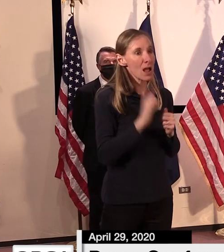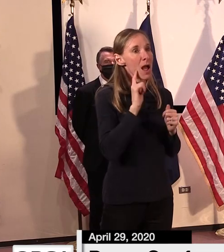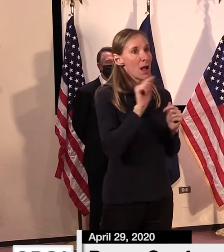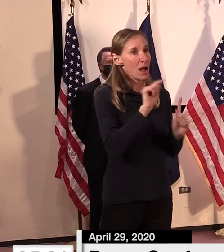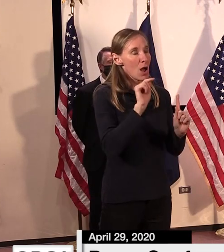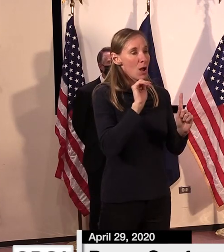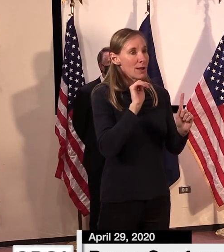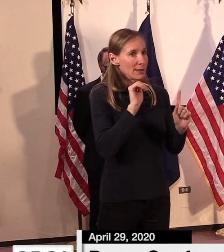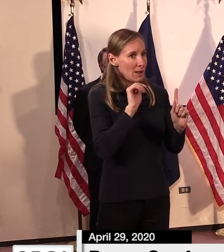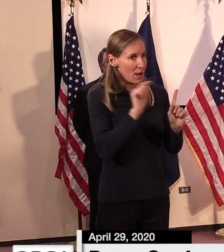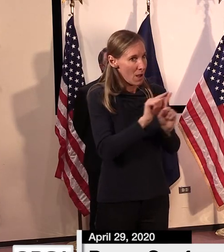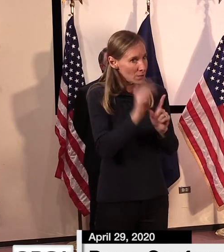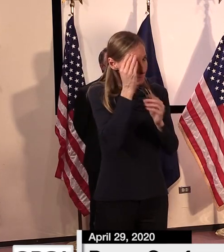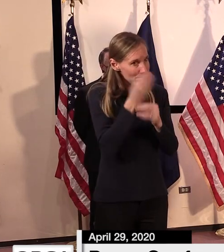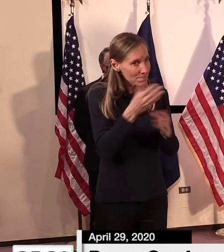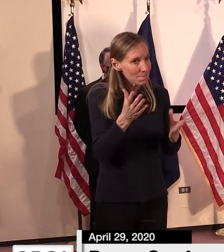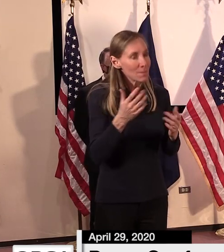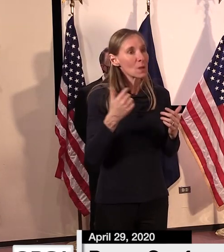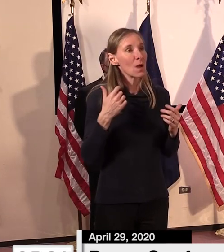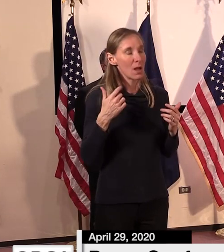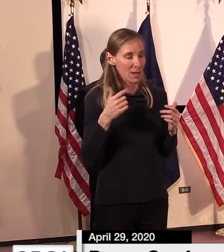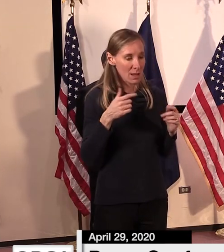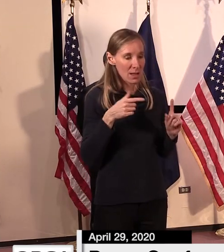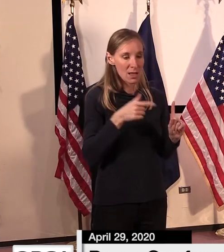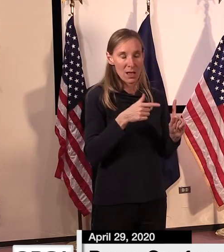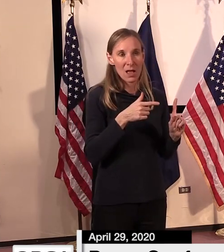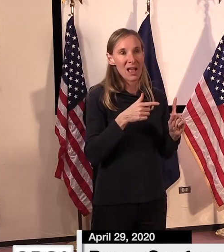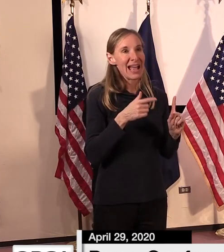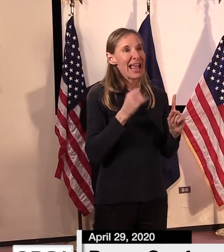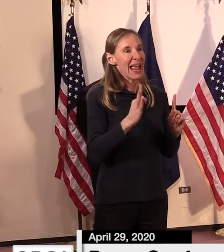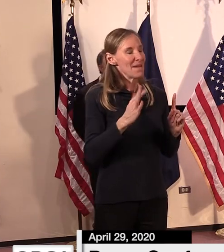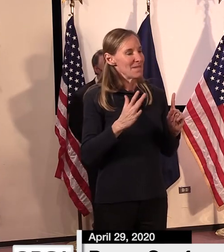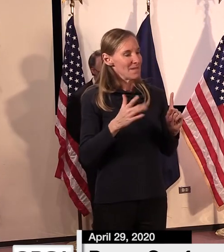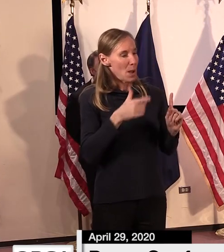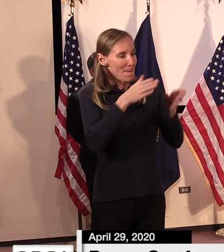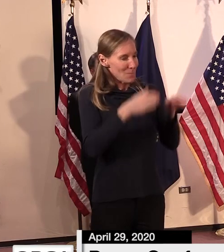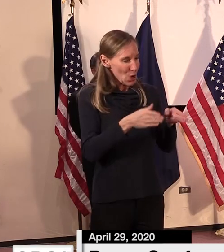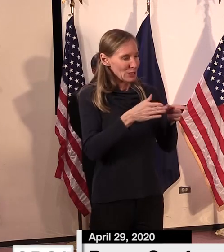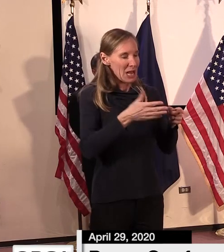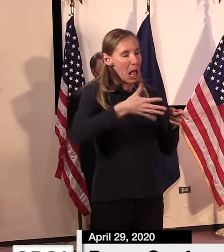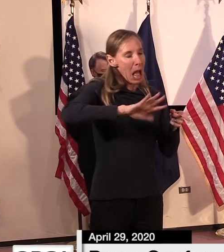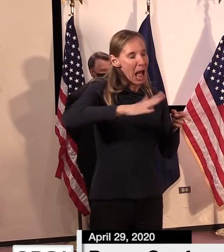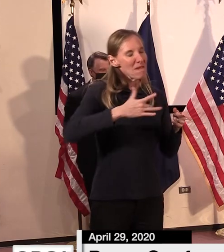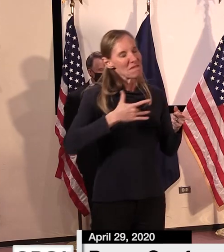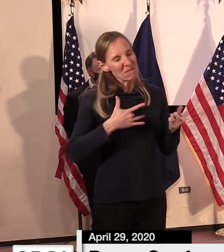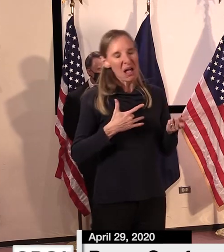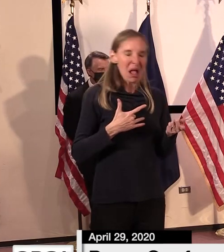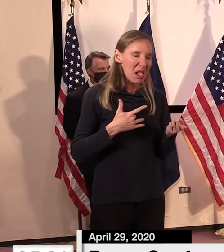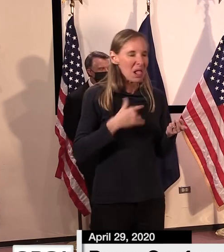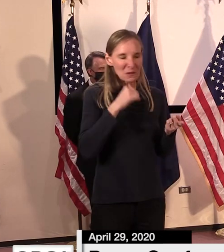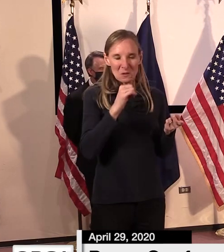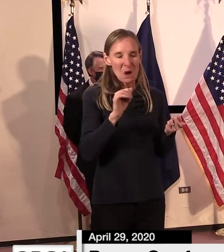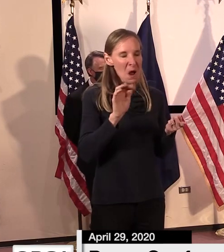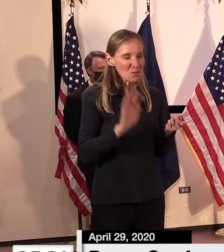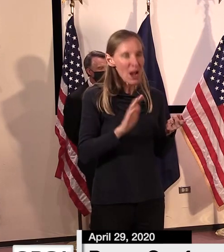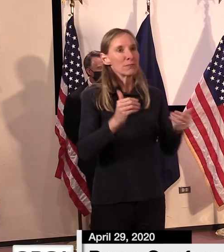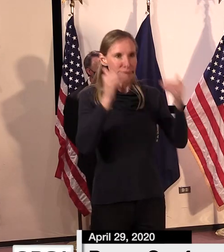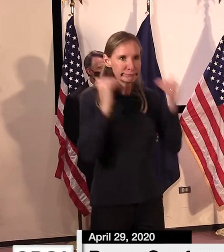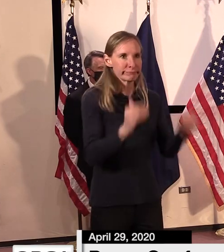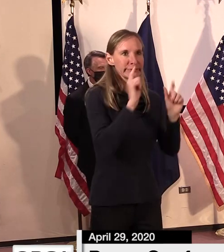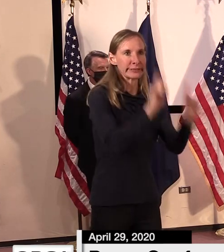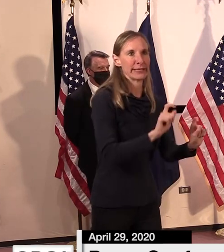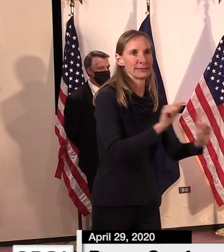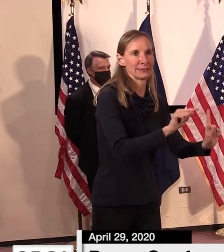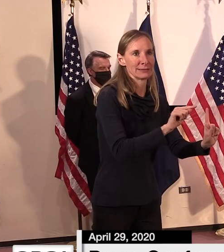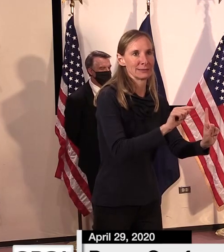reminder, we currently provide testing for even the most mildly symptomatic patients, and recently to the entire population